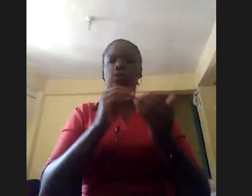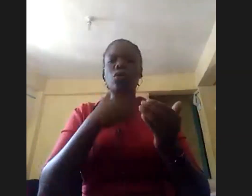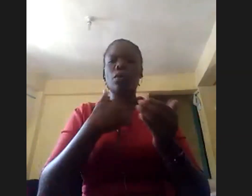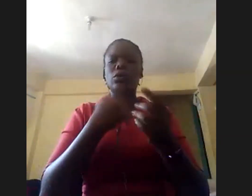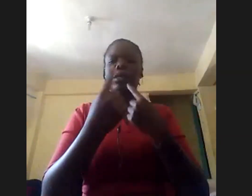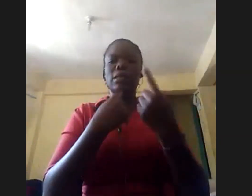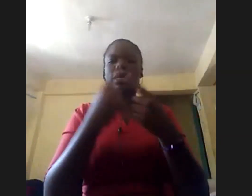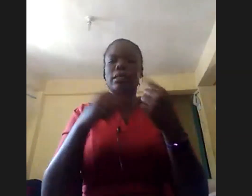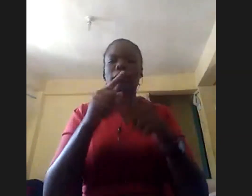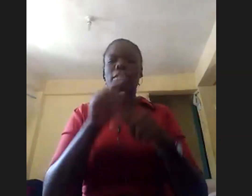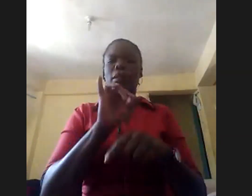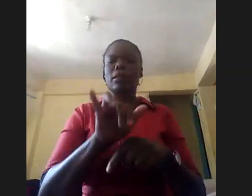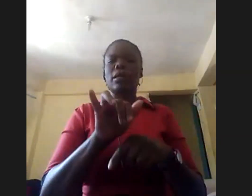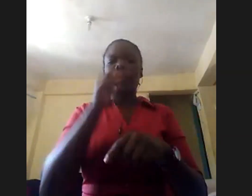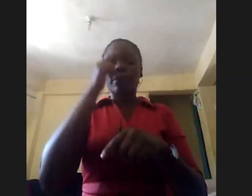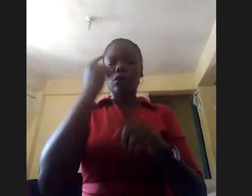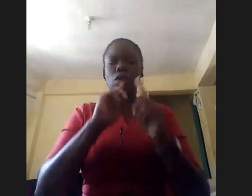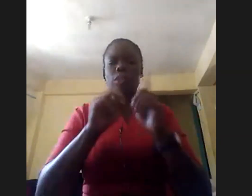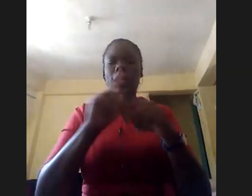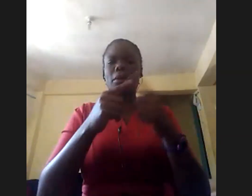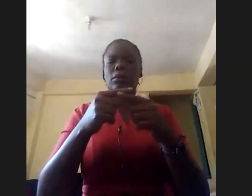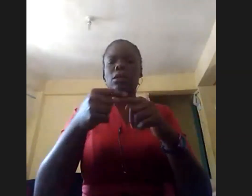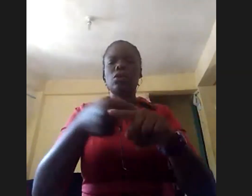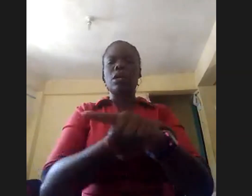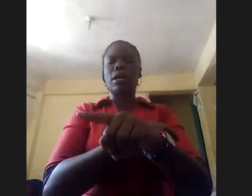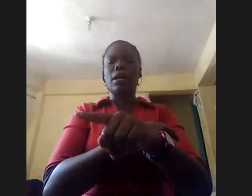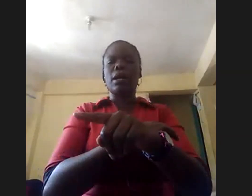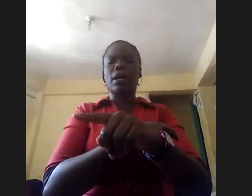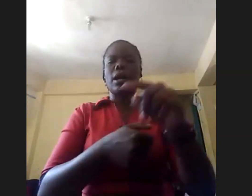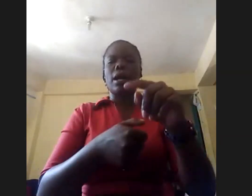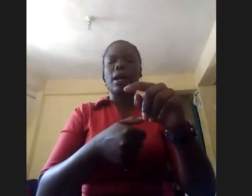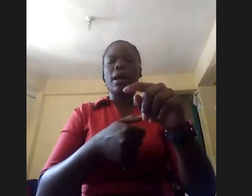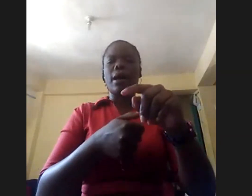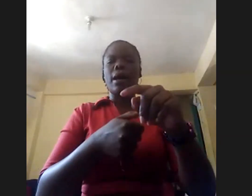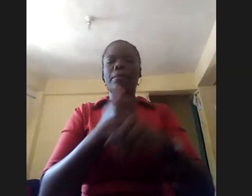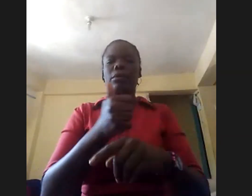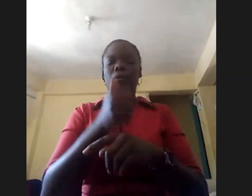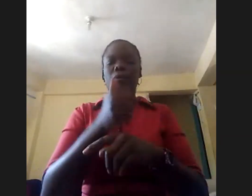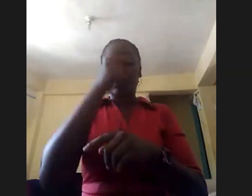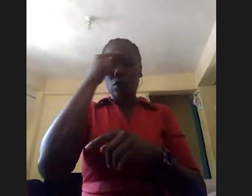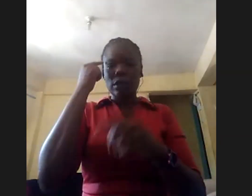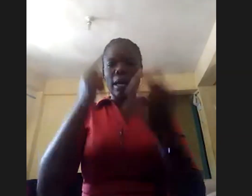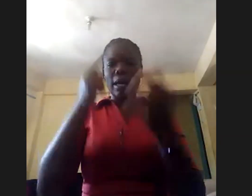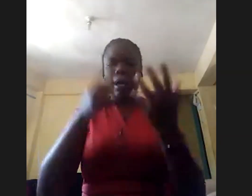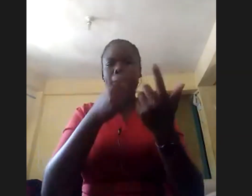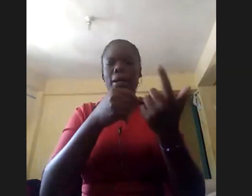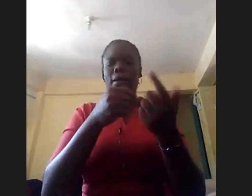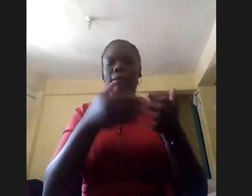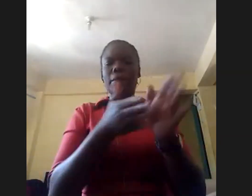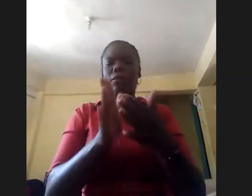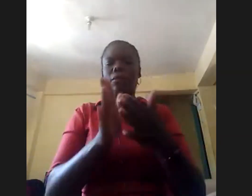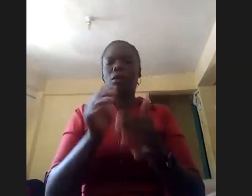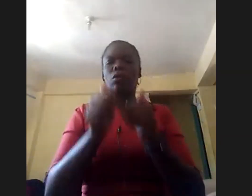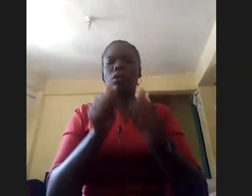to drug abuse. So among so those the pathways that really take people